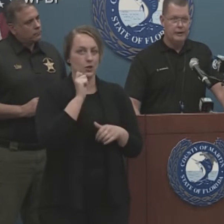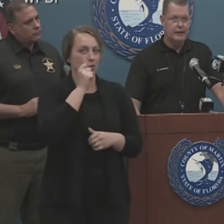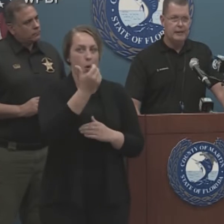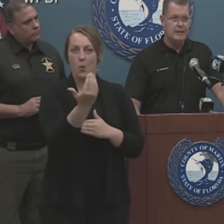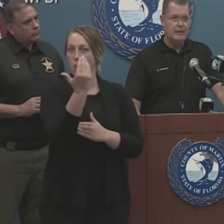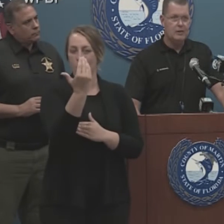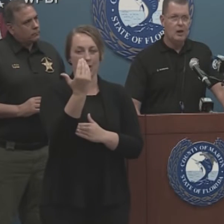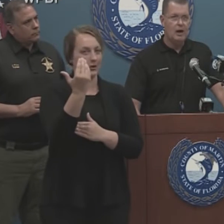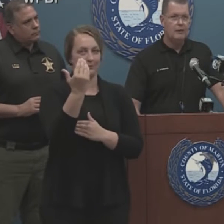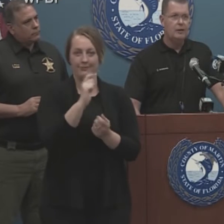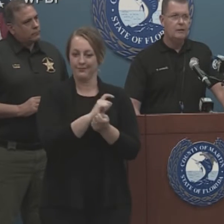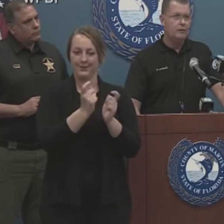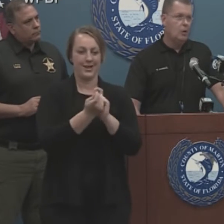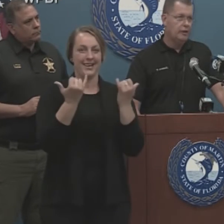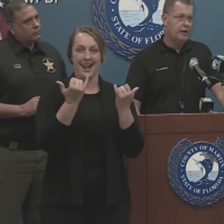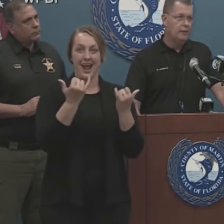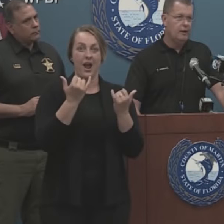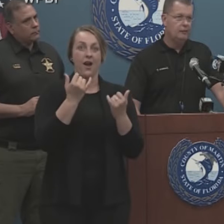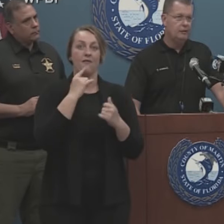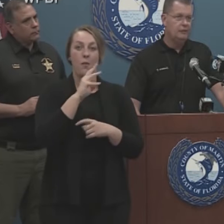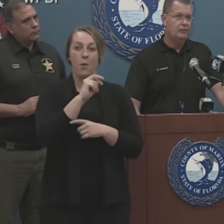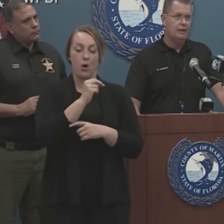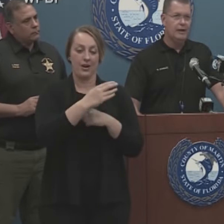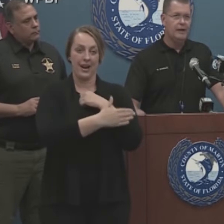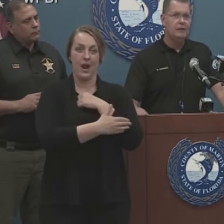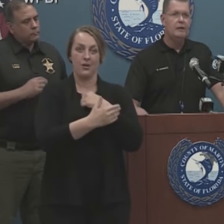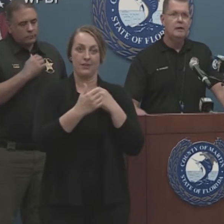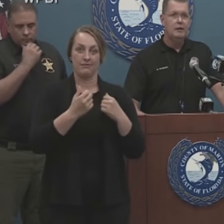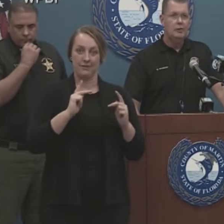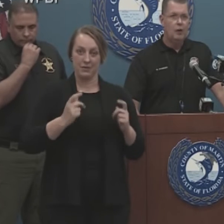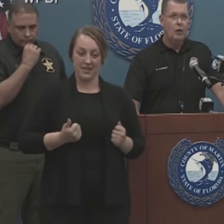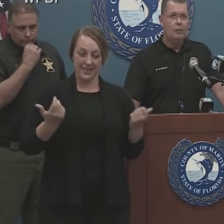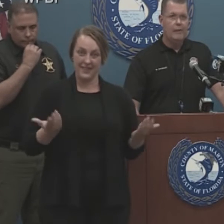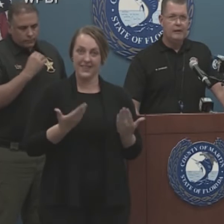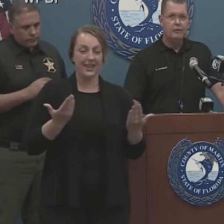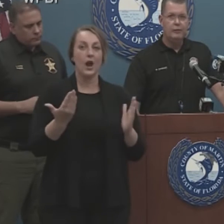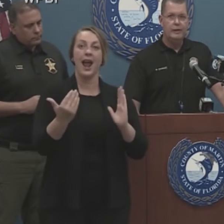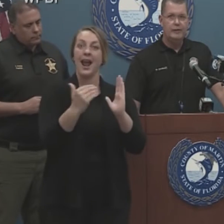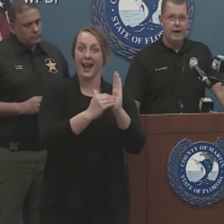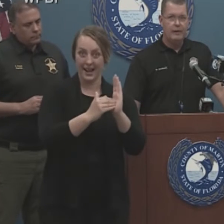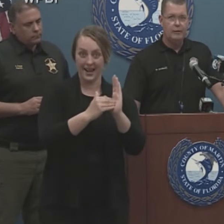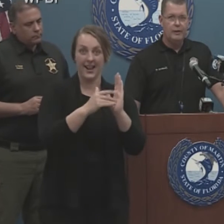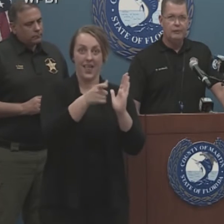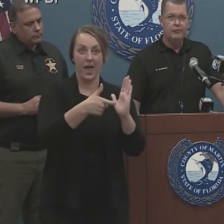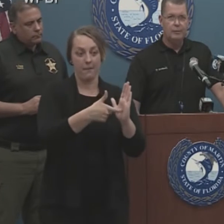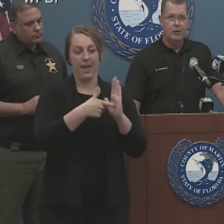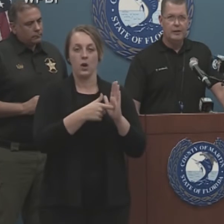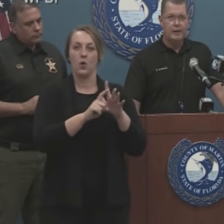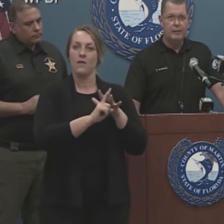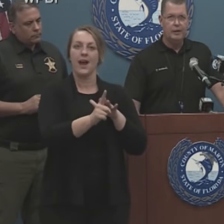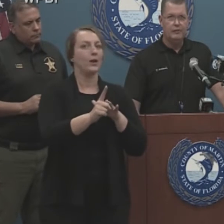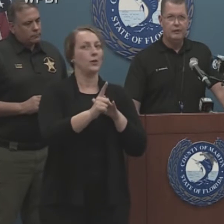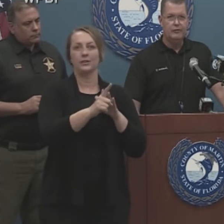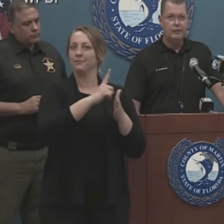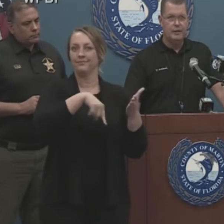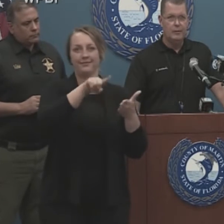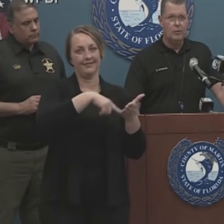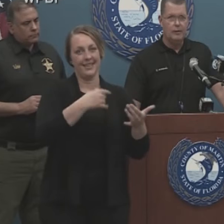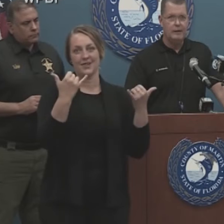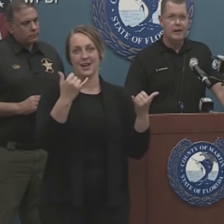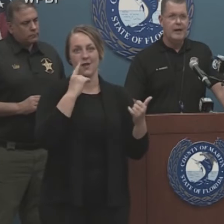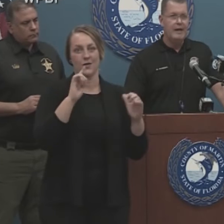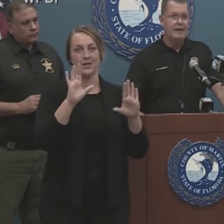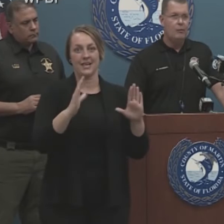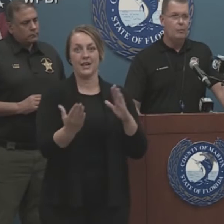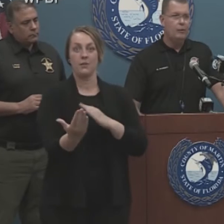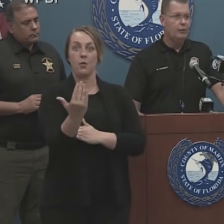tomorrow morning at 10 o'clock for Martin County residents. Again, no mandatory evacuation for Martin County residents Sunday